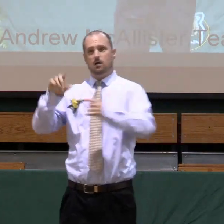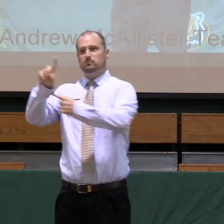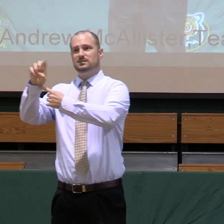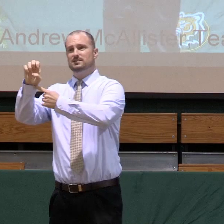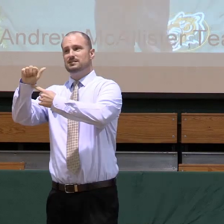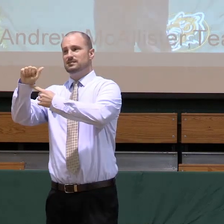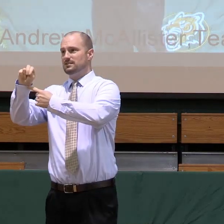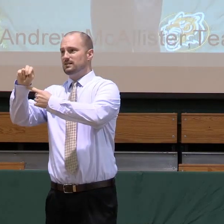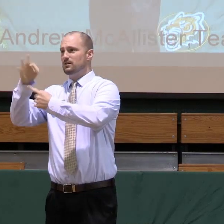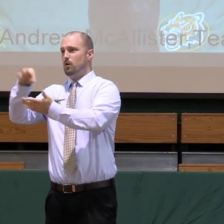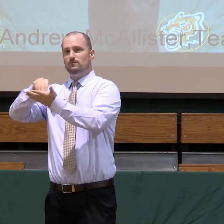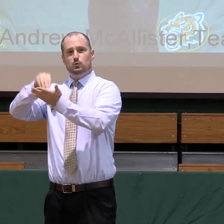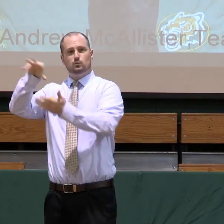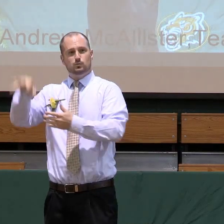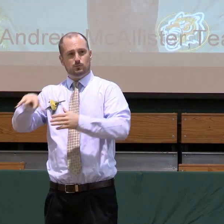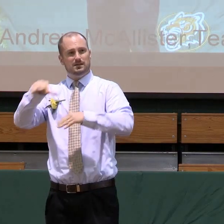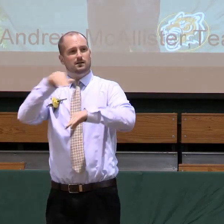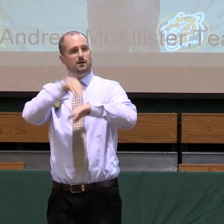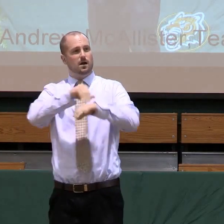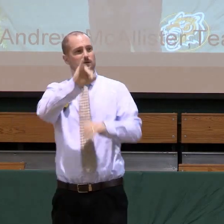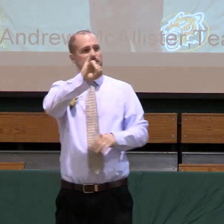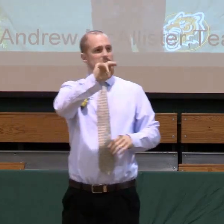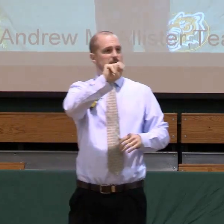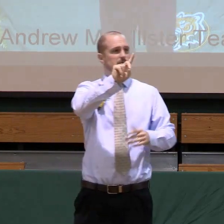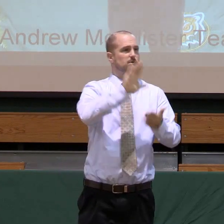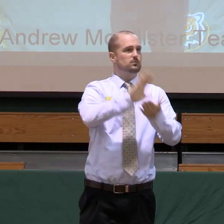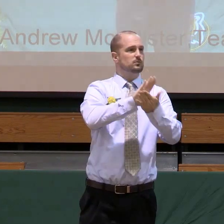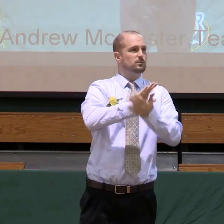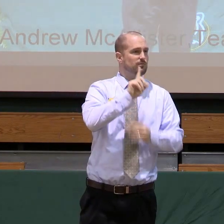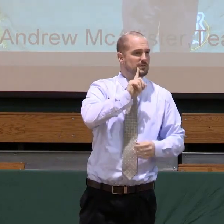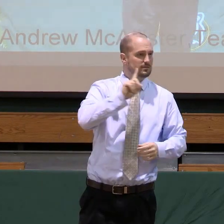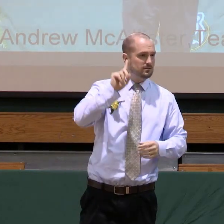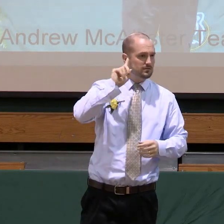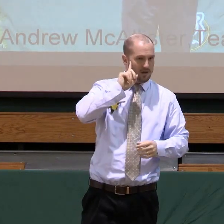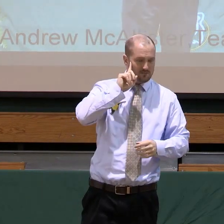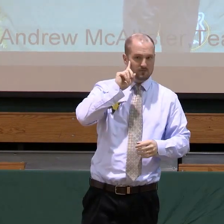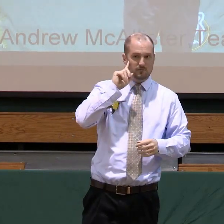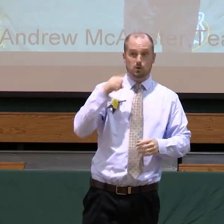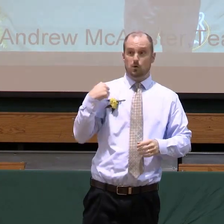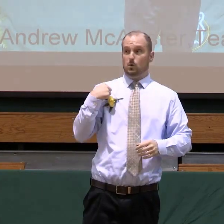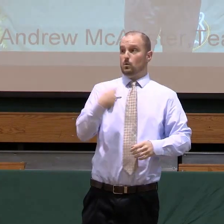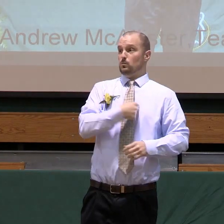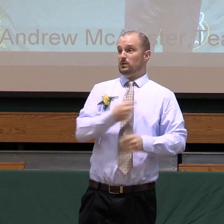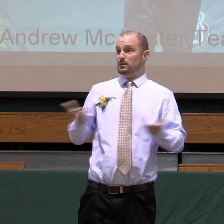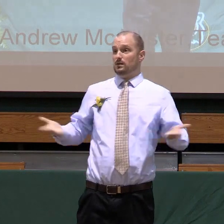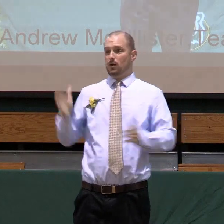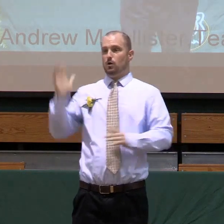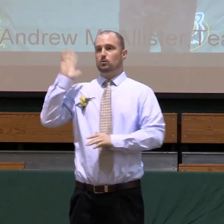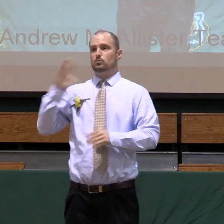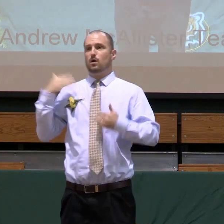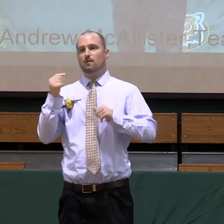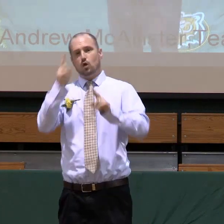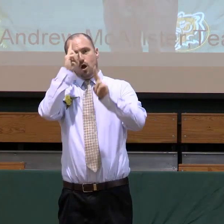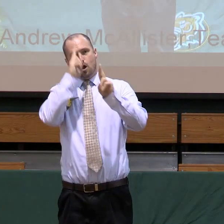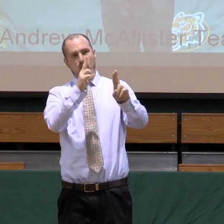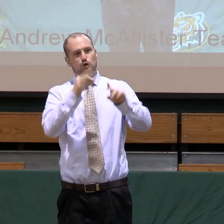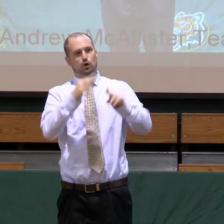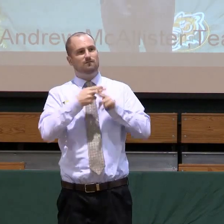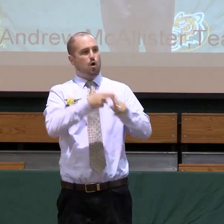He's currently Dean of Students at the Indiana School for the Deaf, and we used to have the